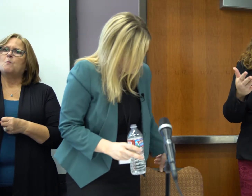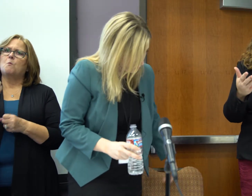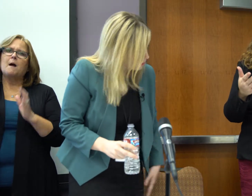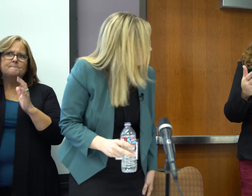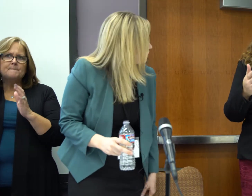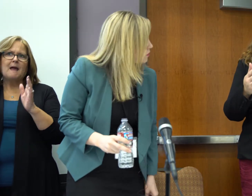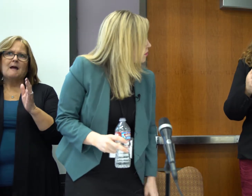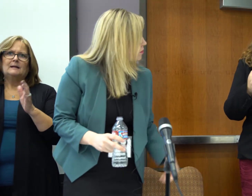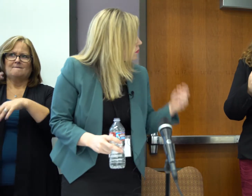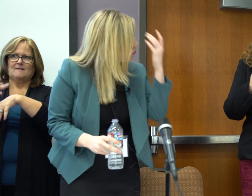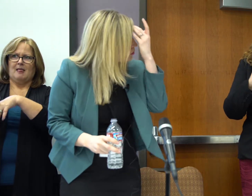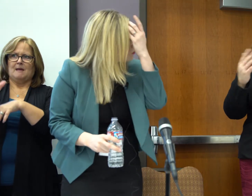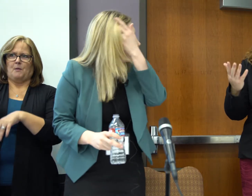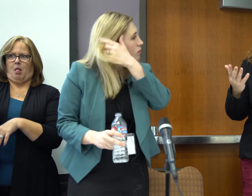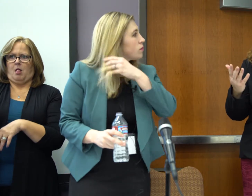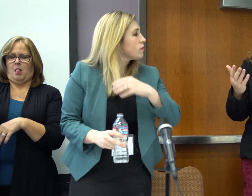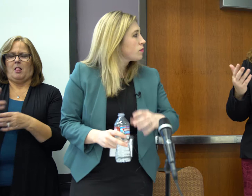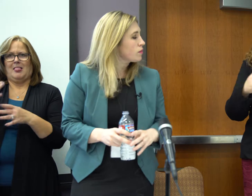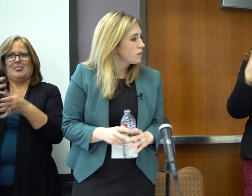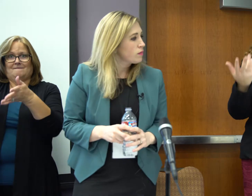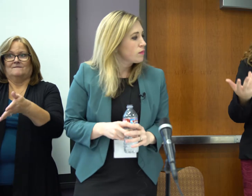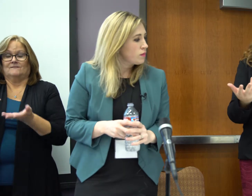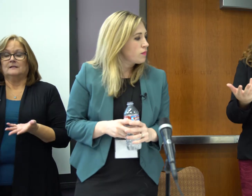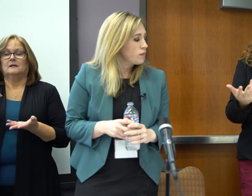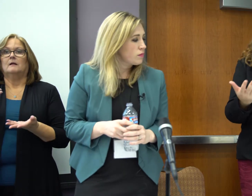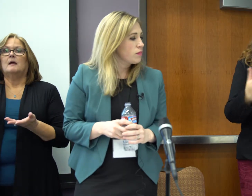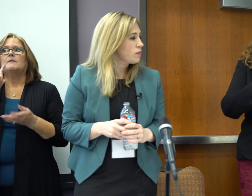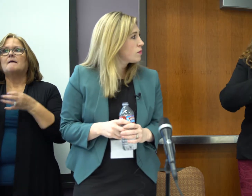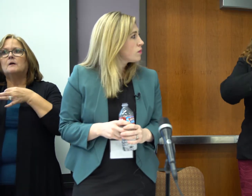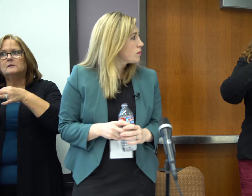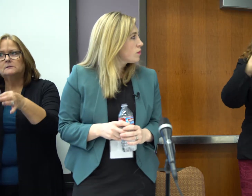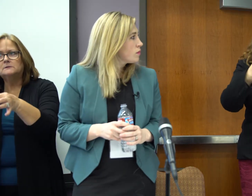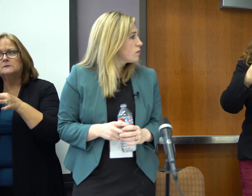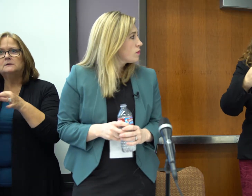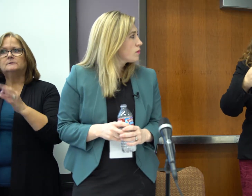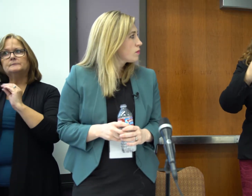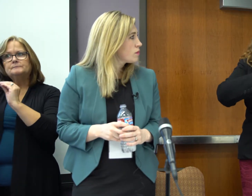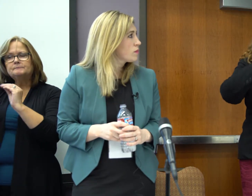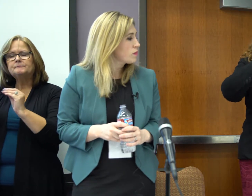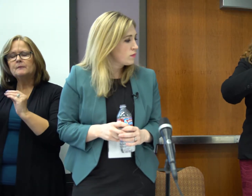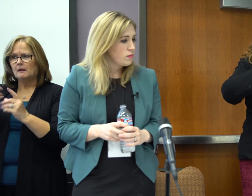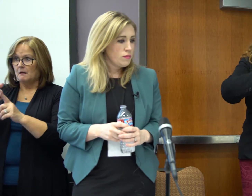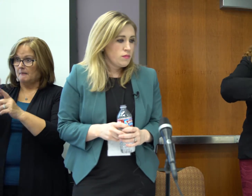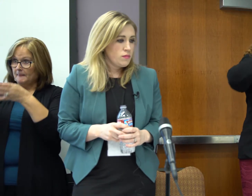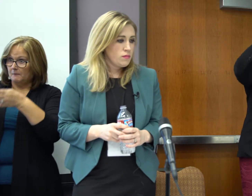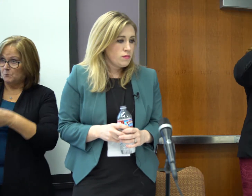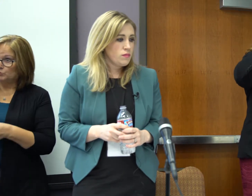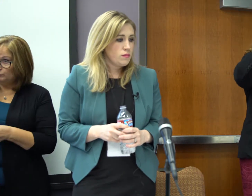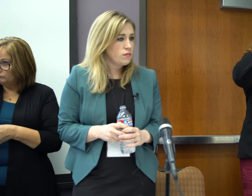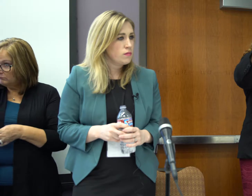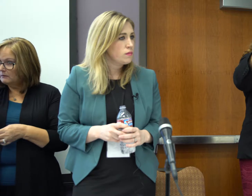available in a room. And I think that's part of the person-centered planning process, is like when you're going to visit, does the person understand that